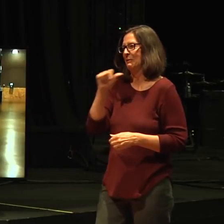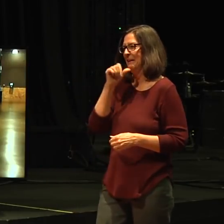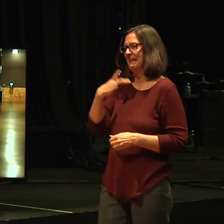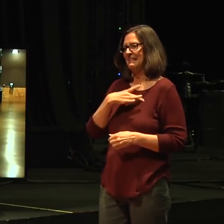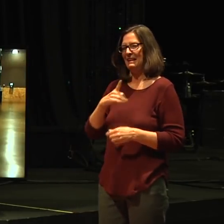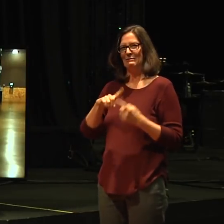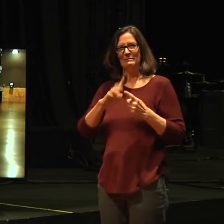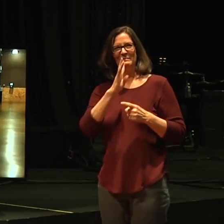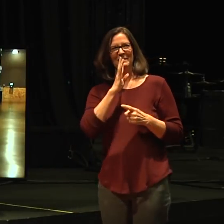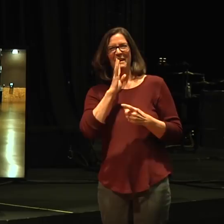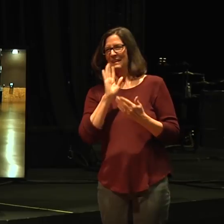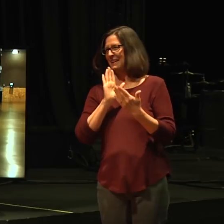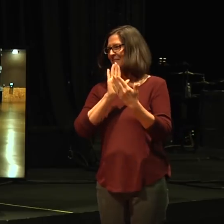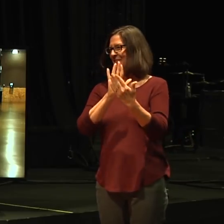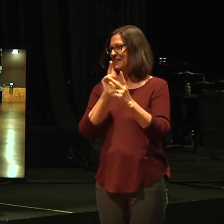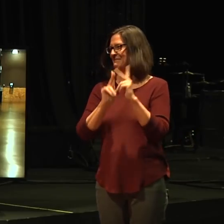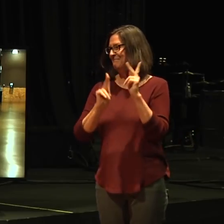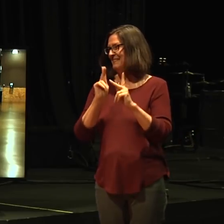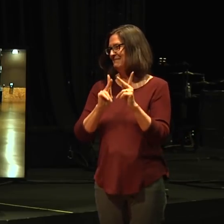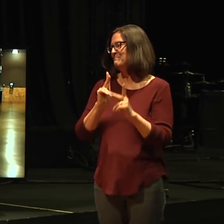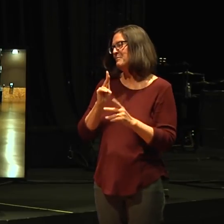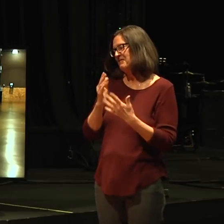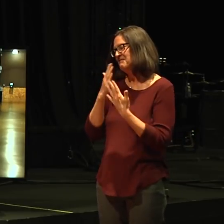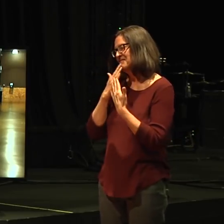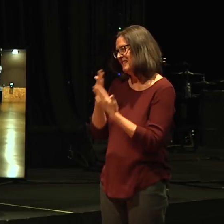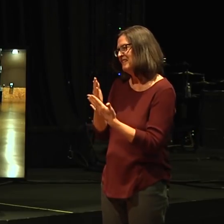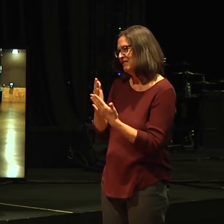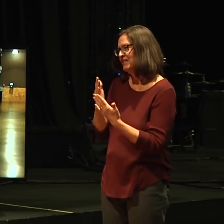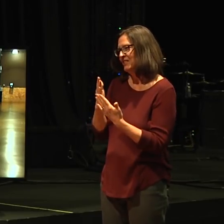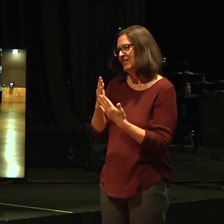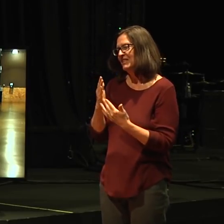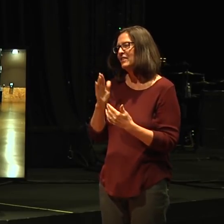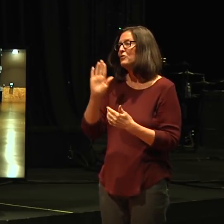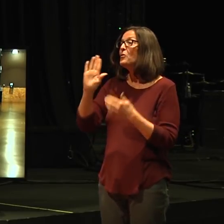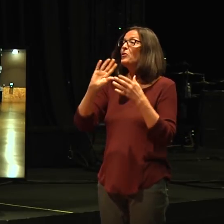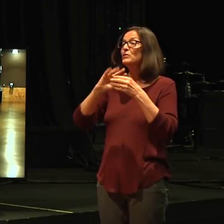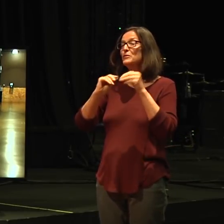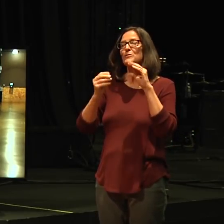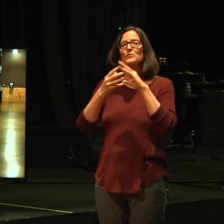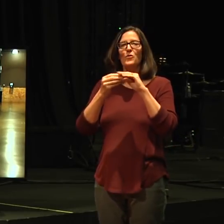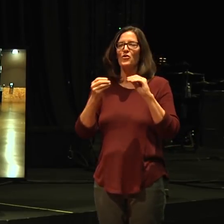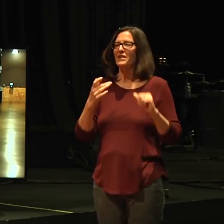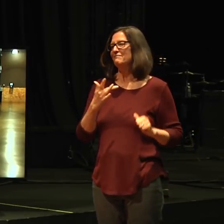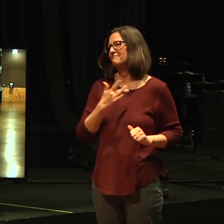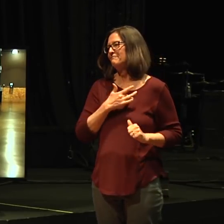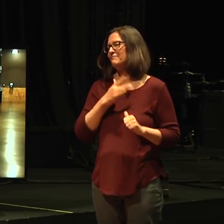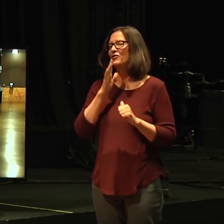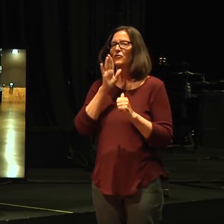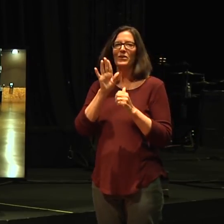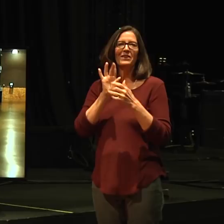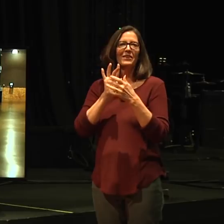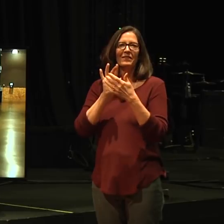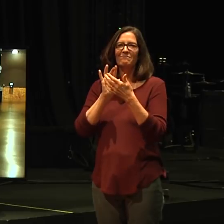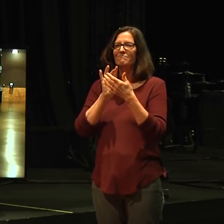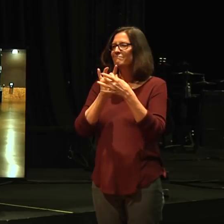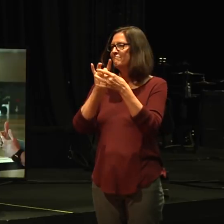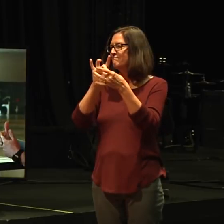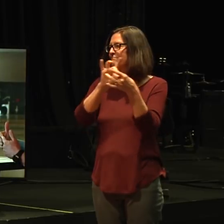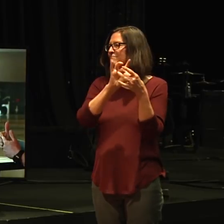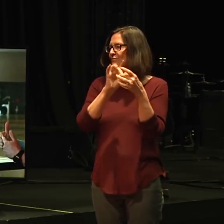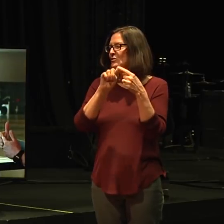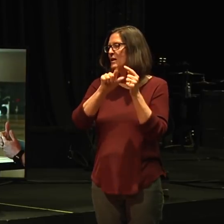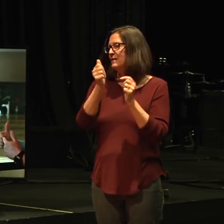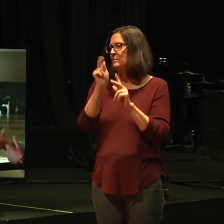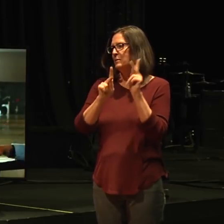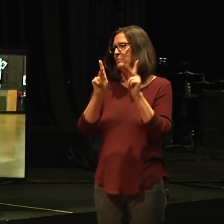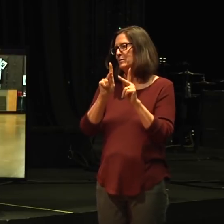lot, right? Yeah. Yeah. No, thanks. I think that your story is going to connect with a lot of other people's stories too. So